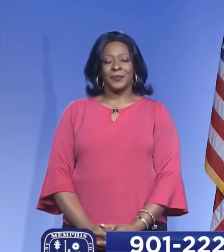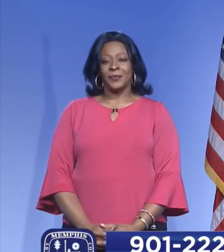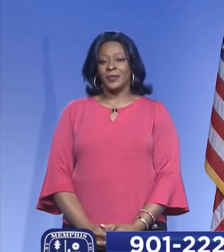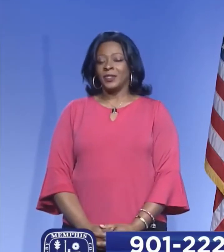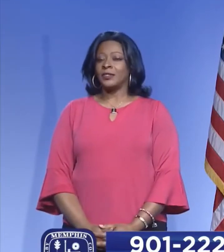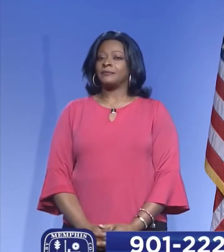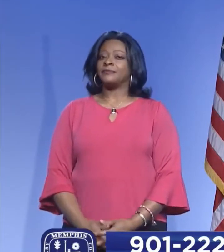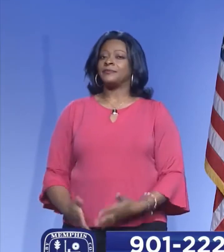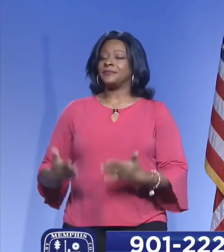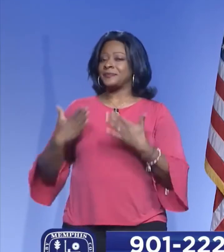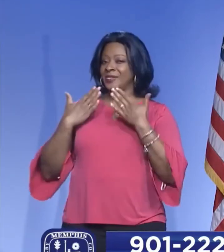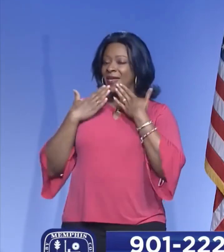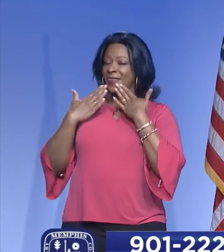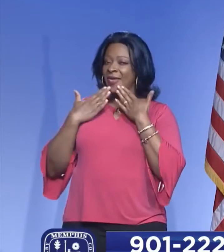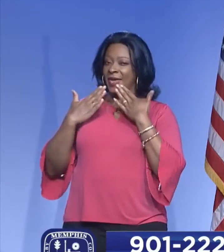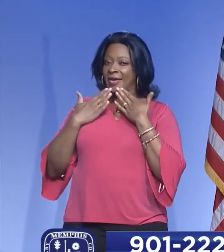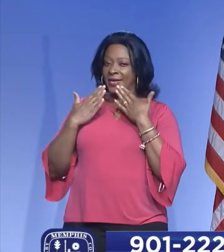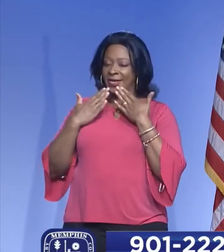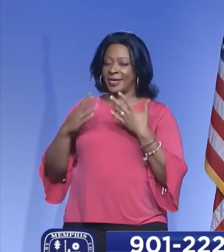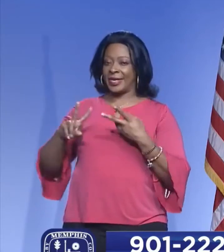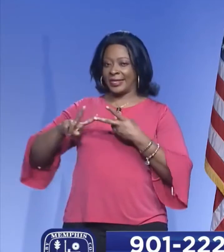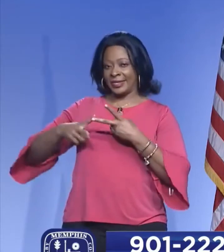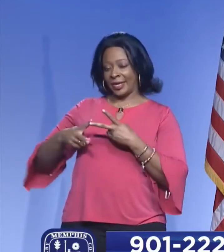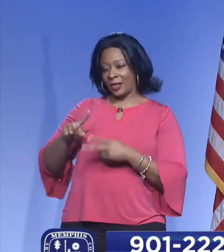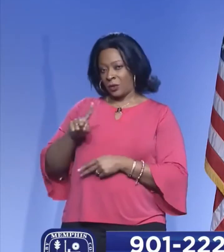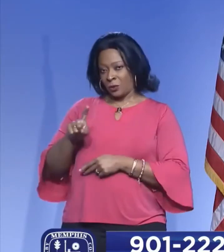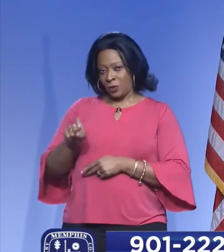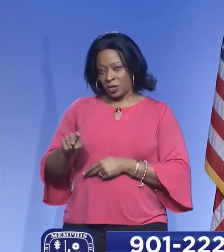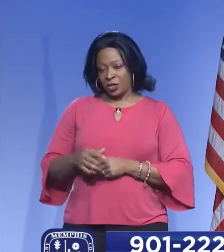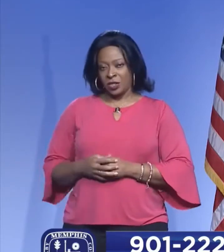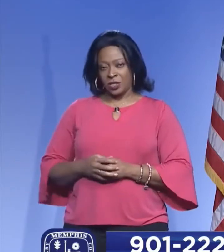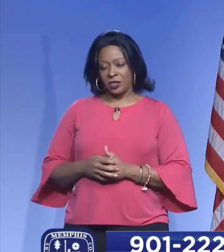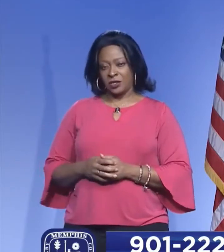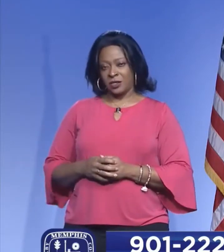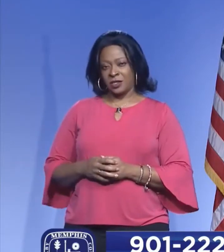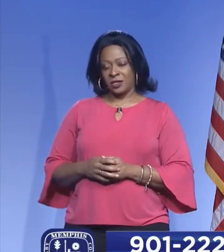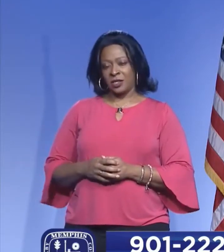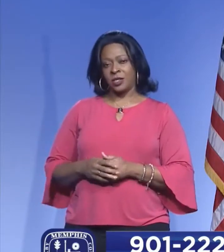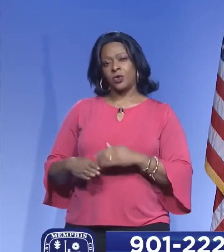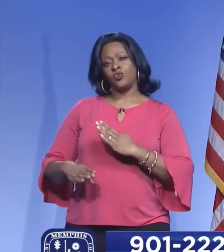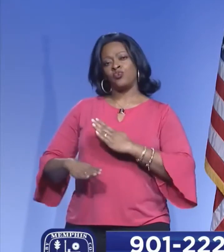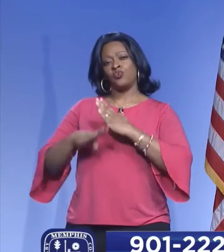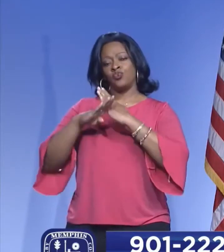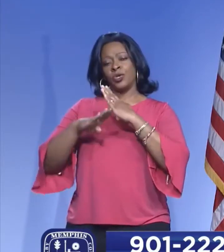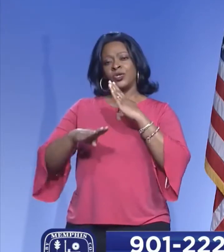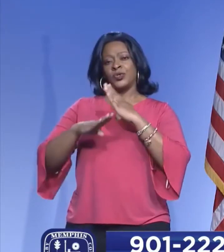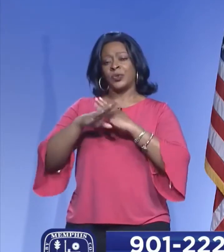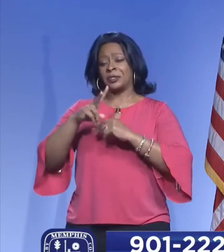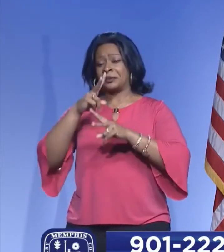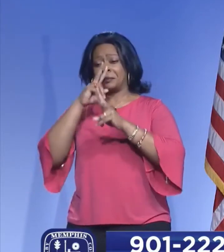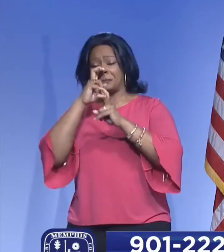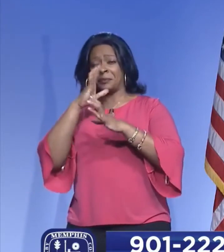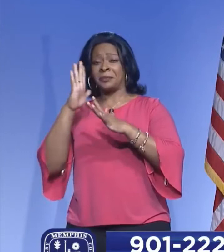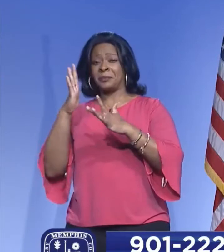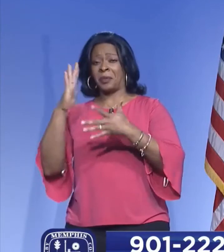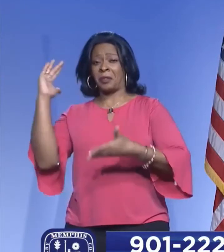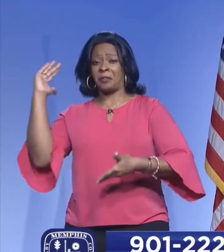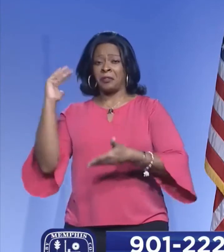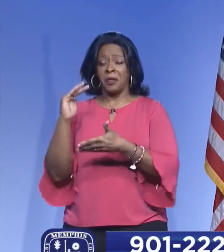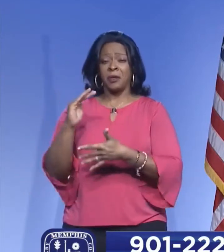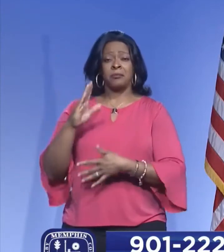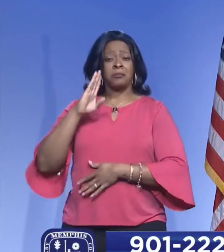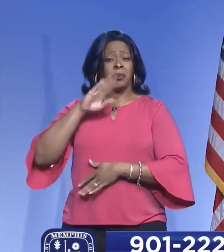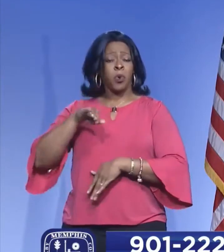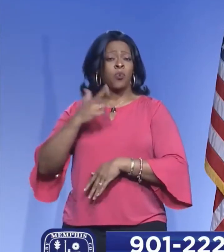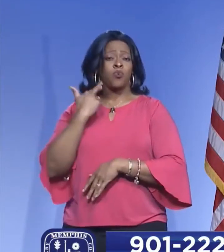All right, thank you. And my second question is, as restrictions loosen up, do we know of any restaurants or businesses